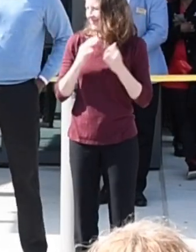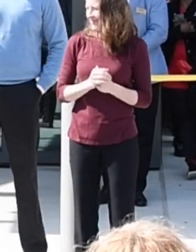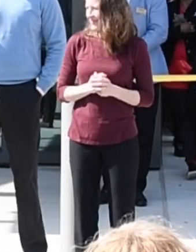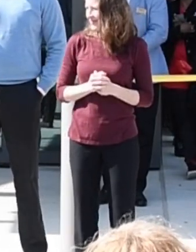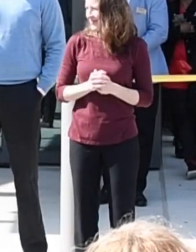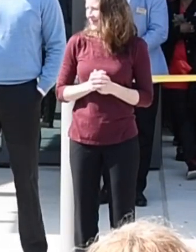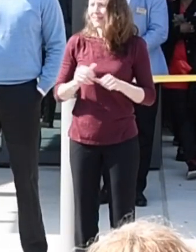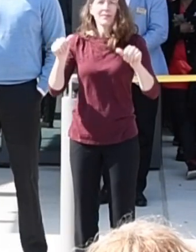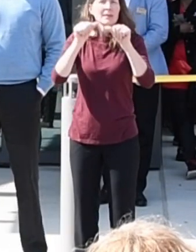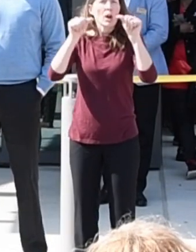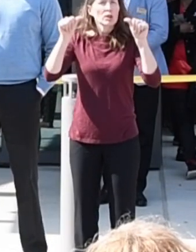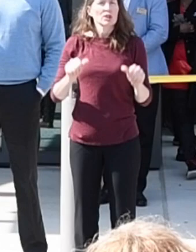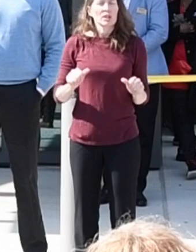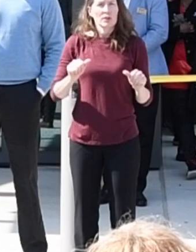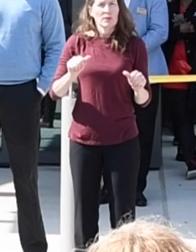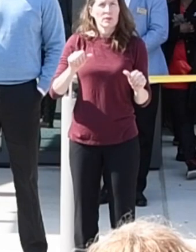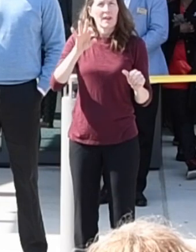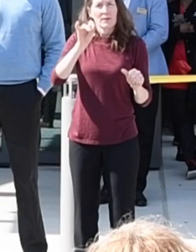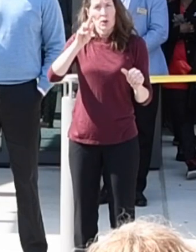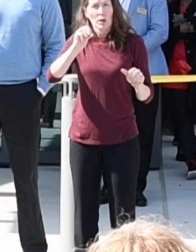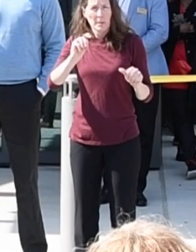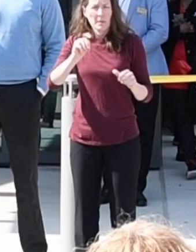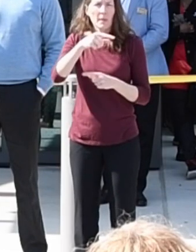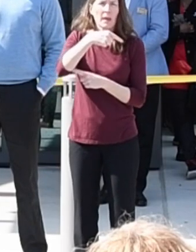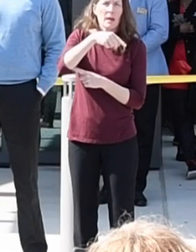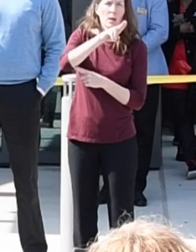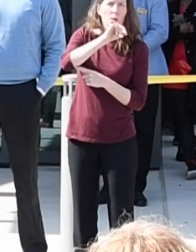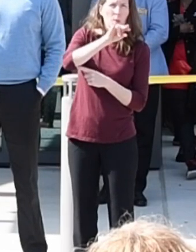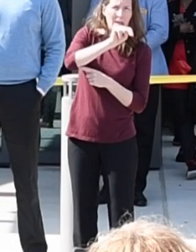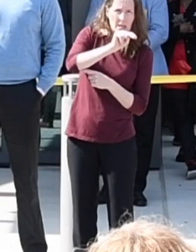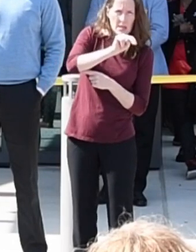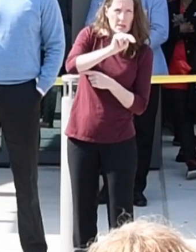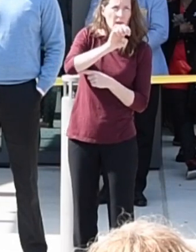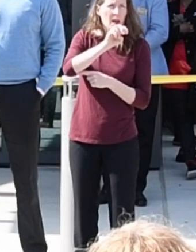The architectural firm, Quinn Evans, and the